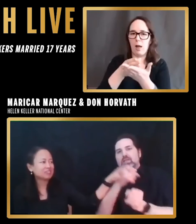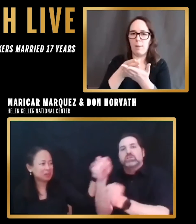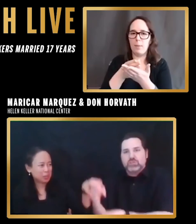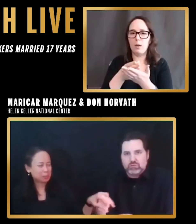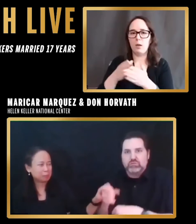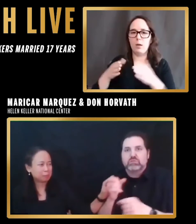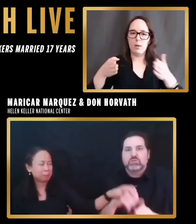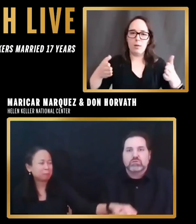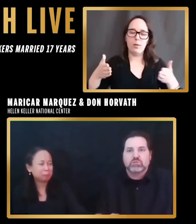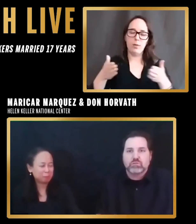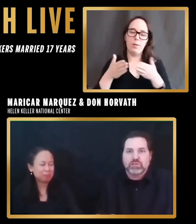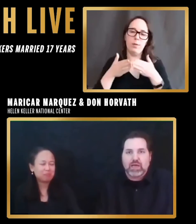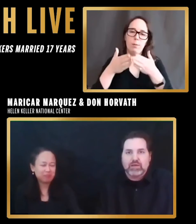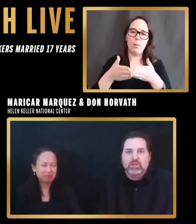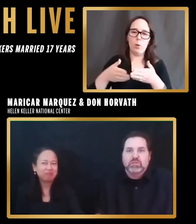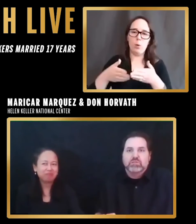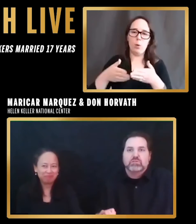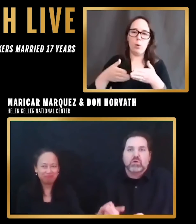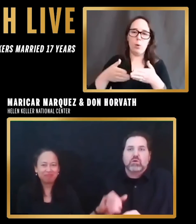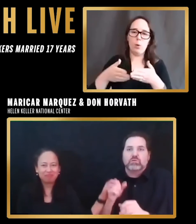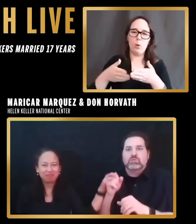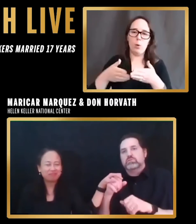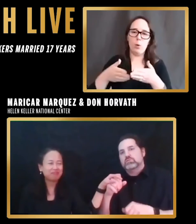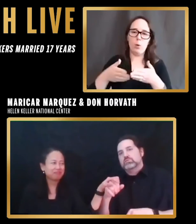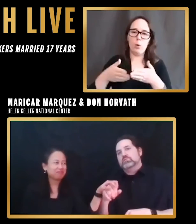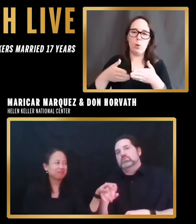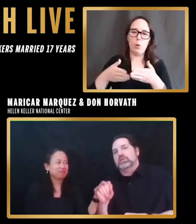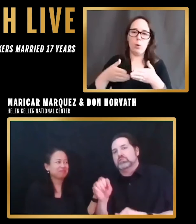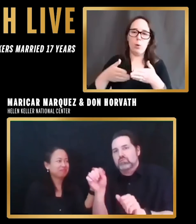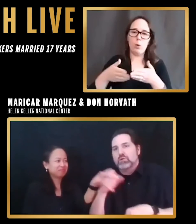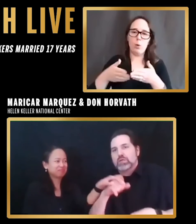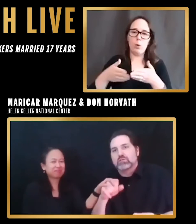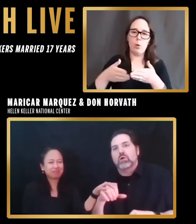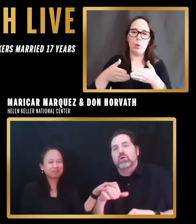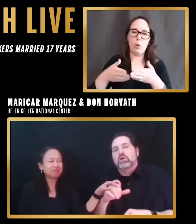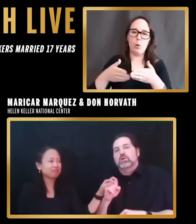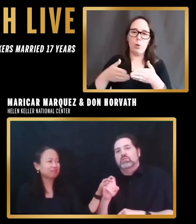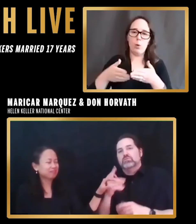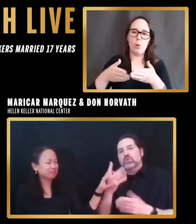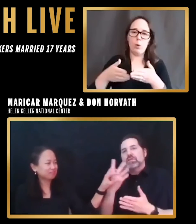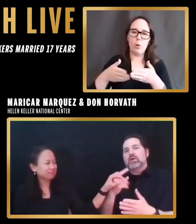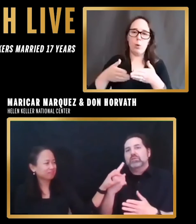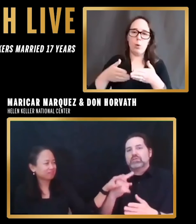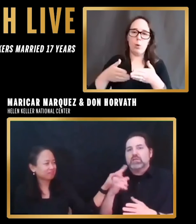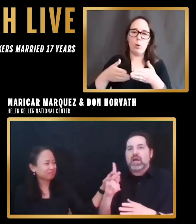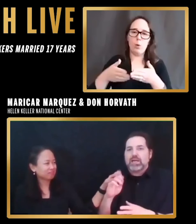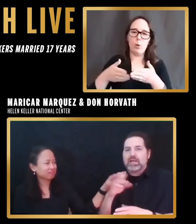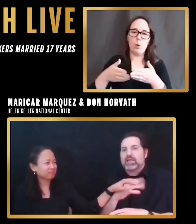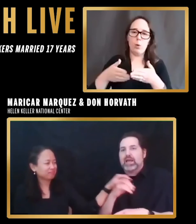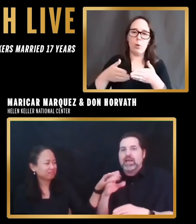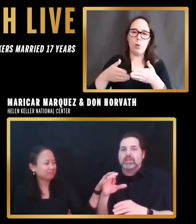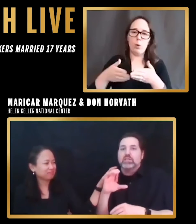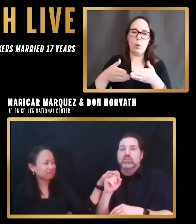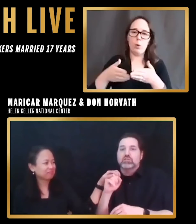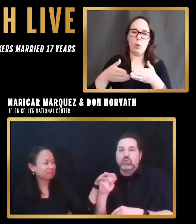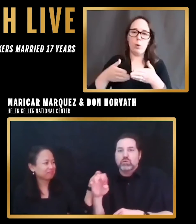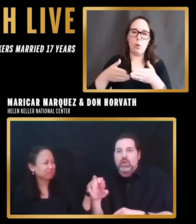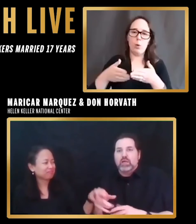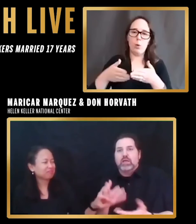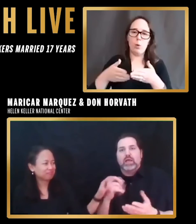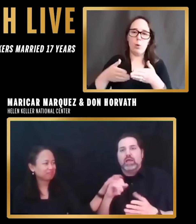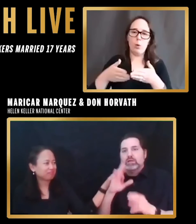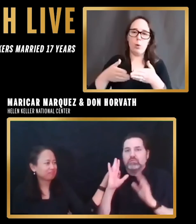back to doing that. So to actually rowing. So we've done that with the kayak and the